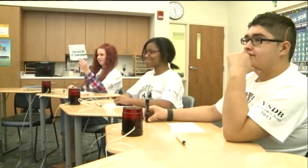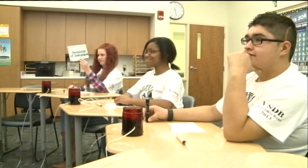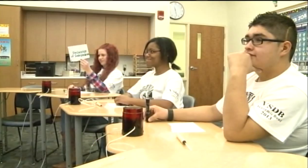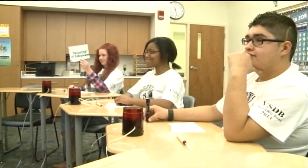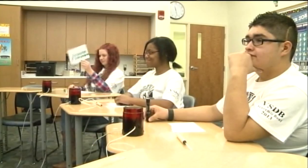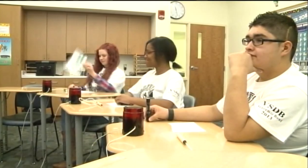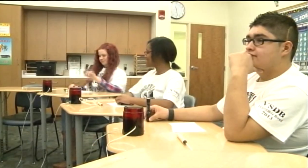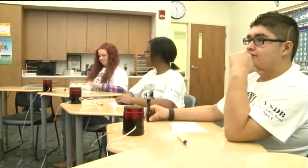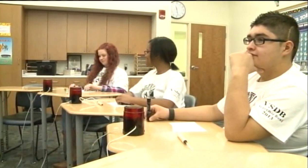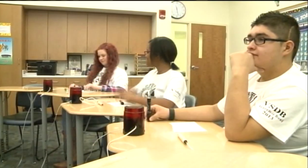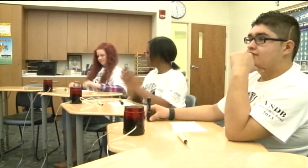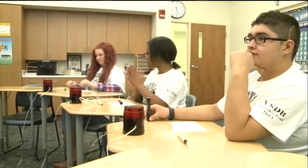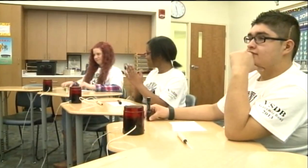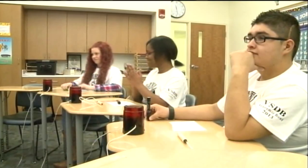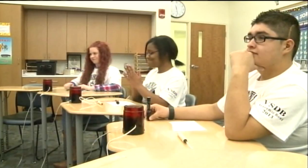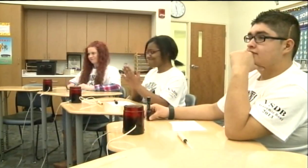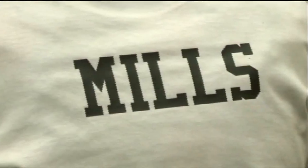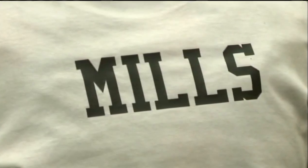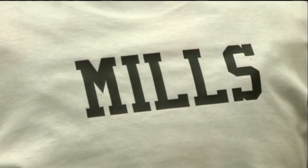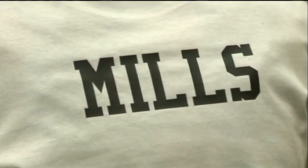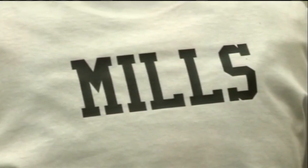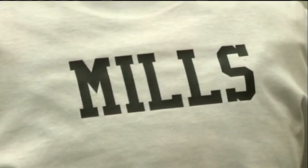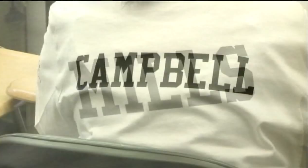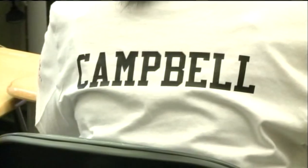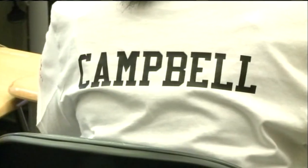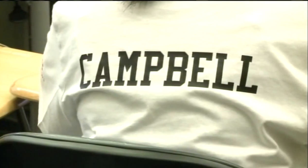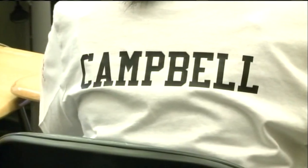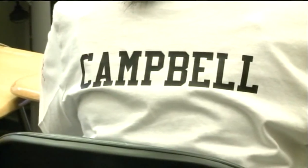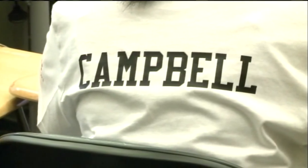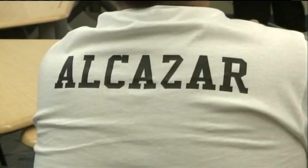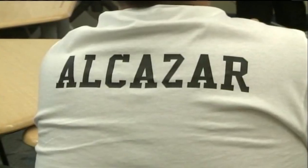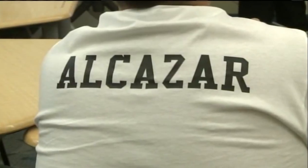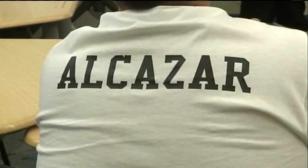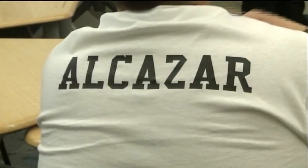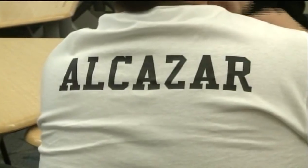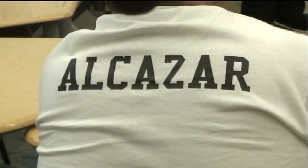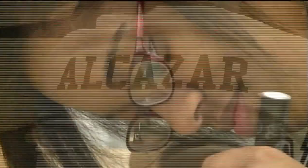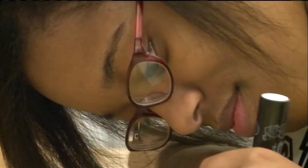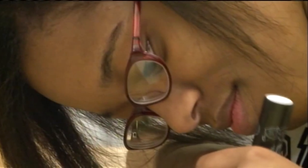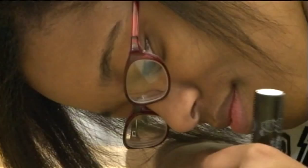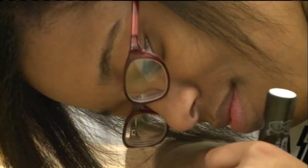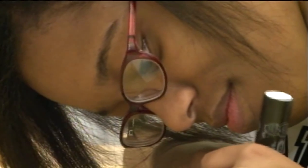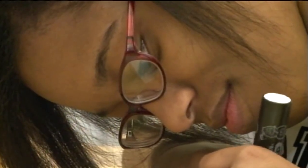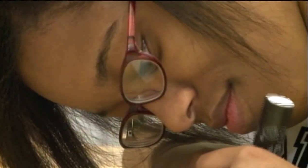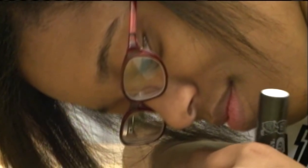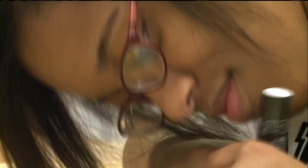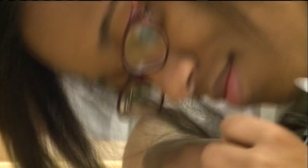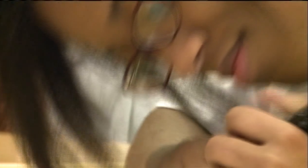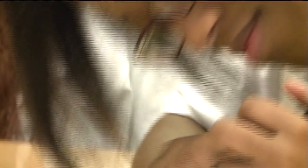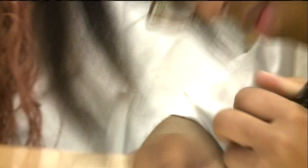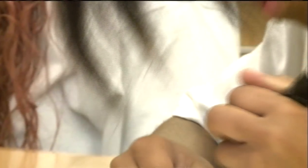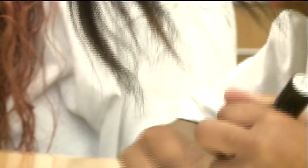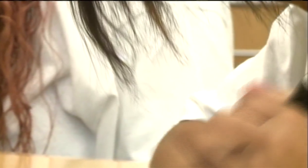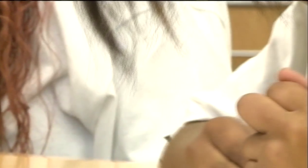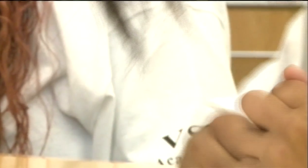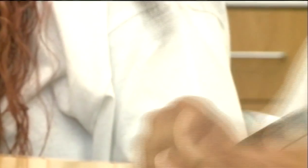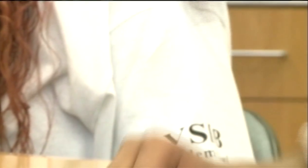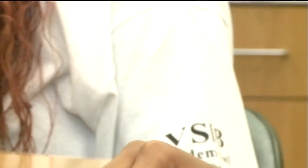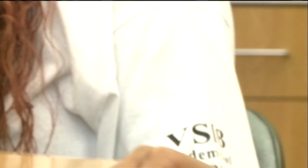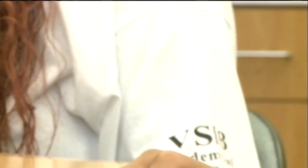VIRGINIA SCHOOL FOR THE DEAF AND BLIND STUDENTS HANNAH MILLS, SIERRA CAMPBELL AND JAVIER ALCAZAR HAVE STUDIED THEIR WAY TO AN ACADEMIC BOWL IN WASHINGTON, D